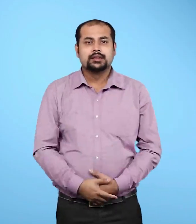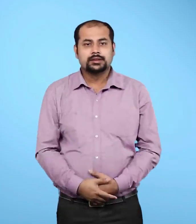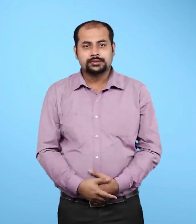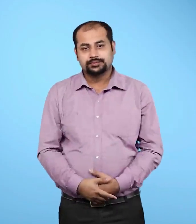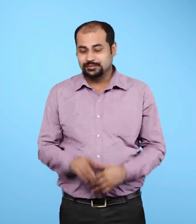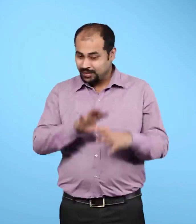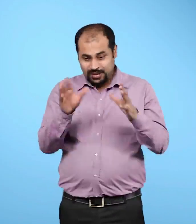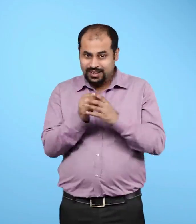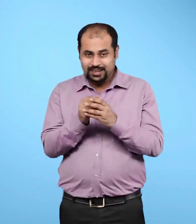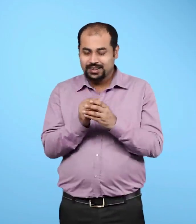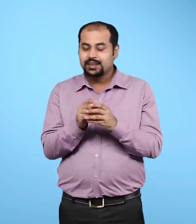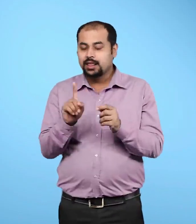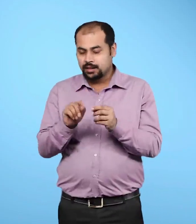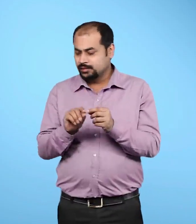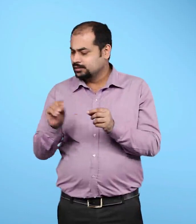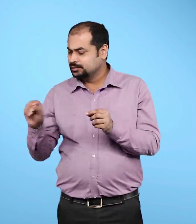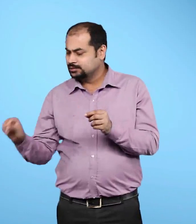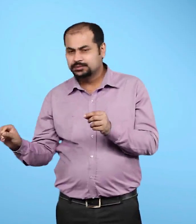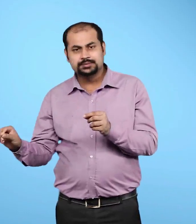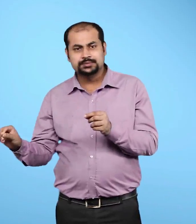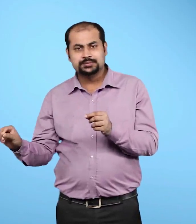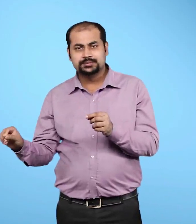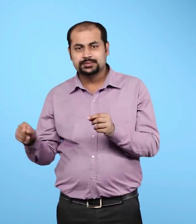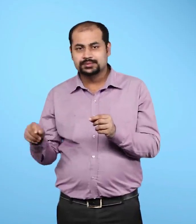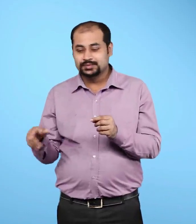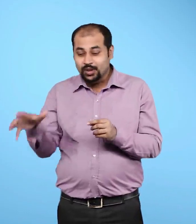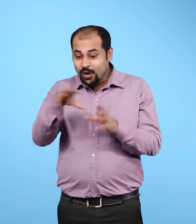and single beads outside yellow.